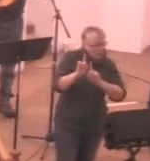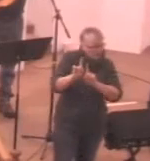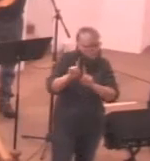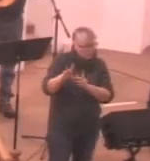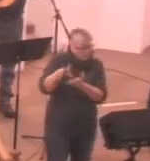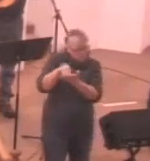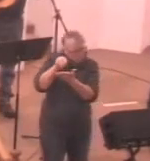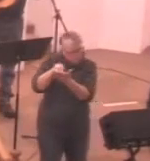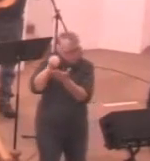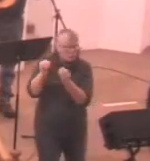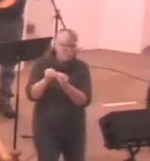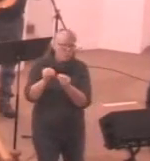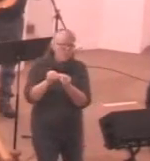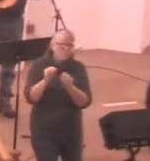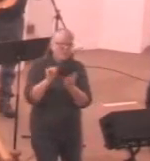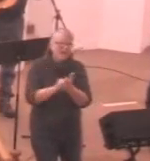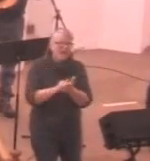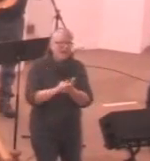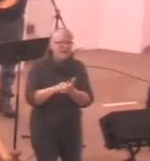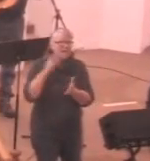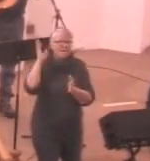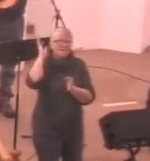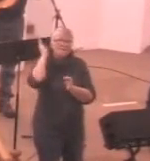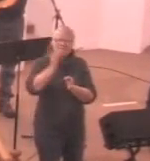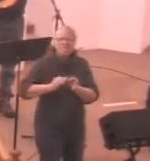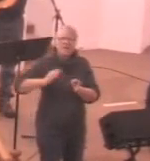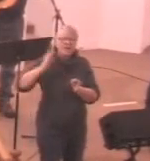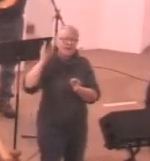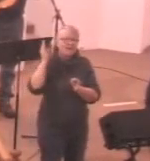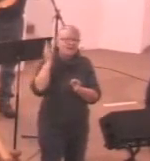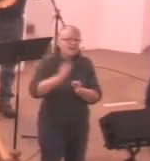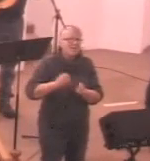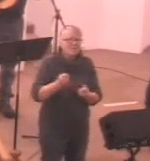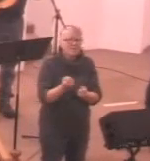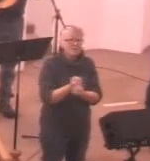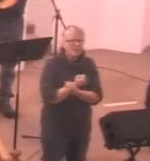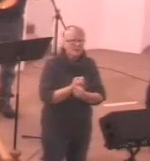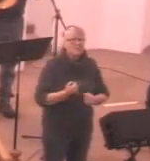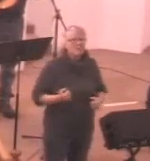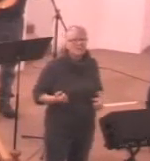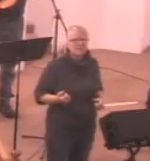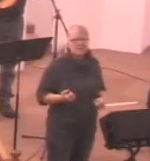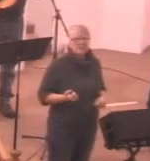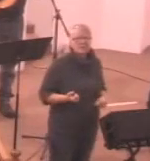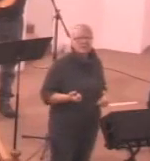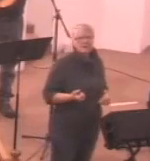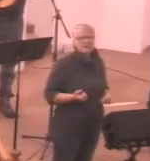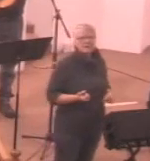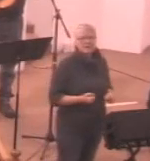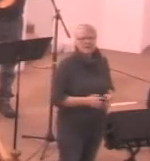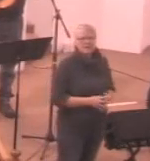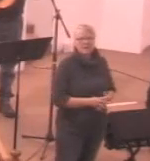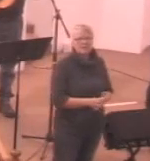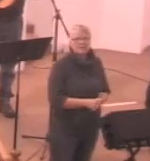right? So that's what he's all about. Amen.